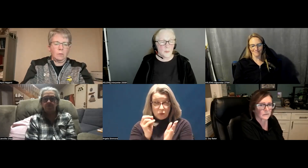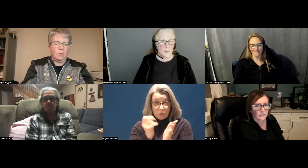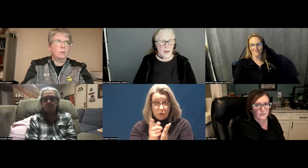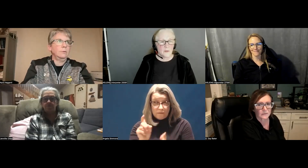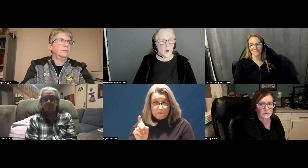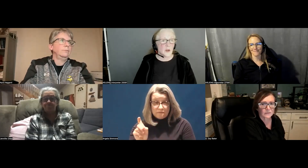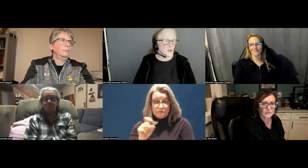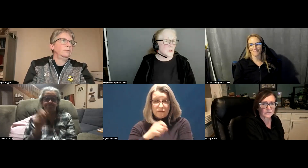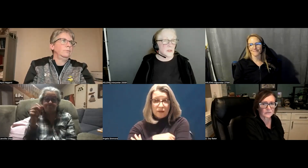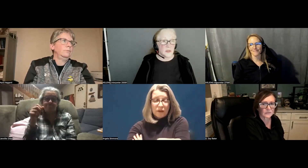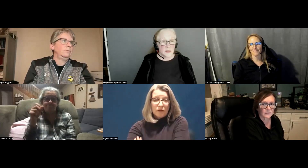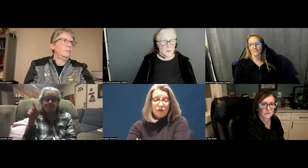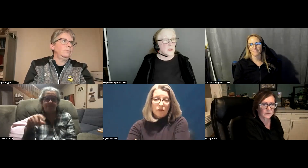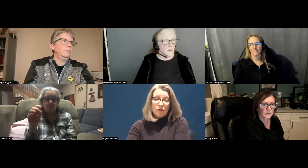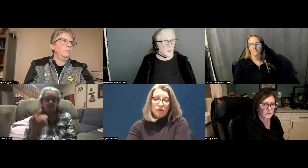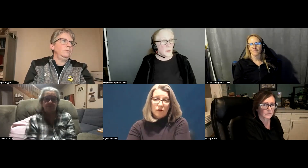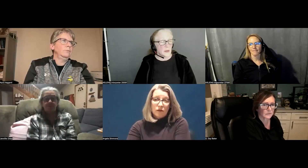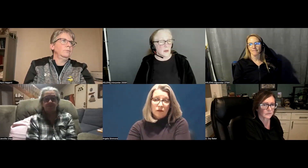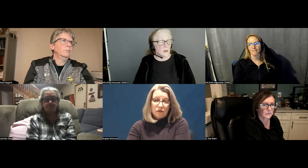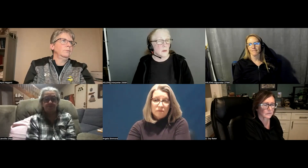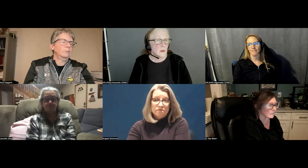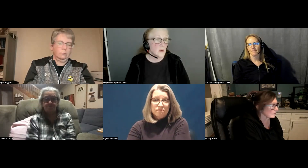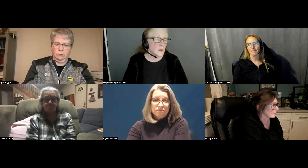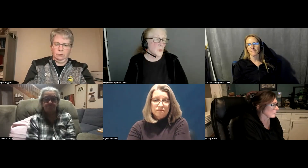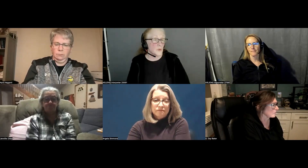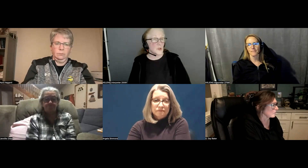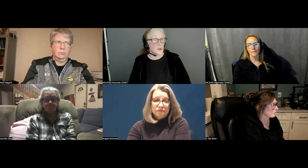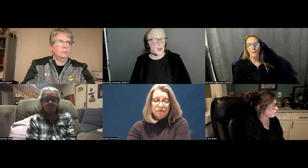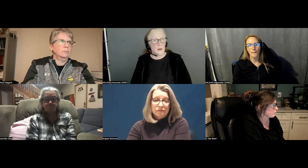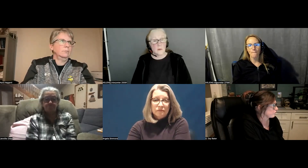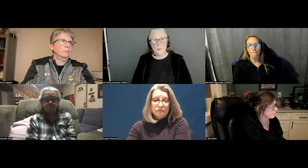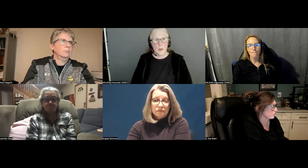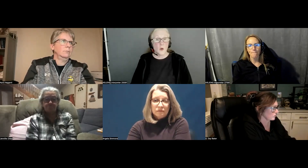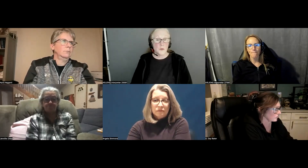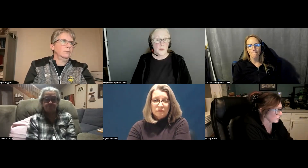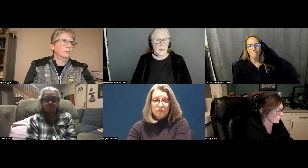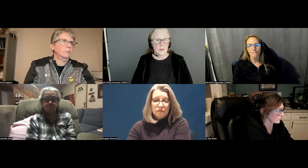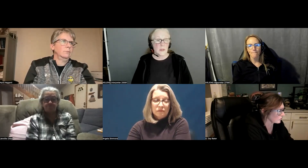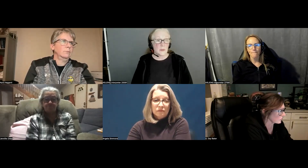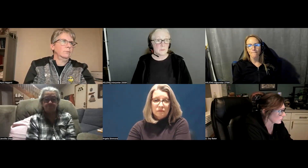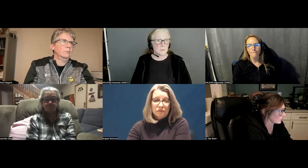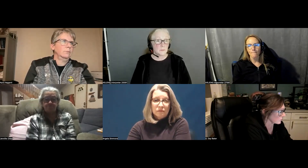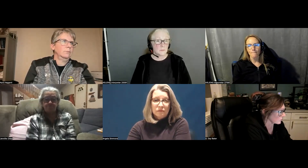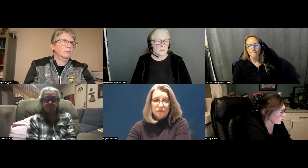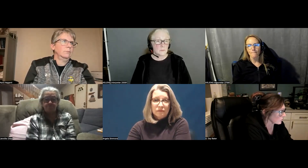So, but we might have to hold on to it until the next meeting if we want to make an approval to do that and hold it for the next.